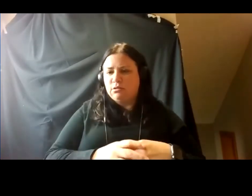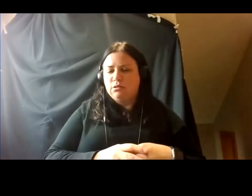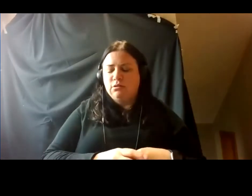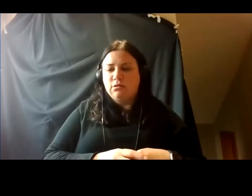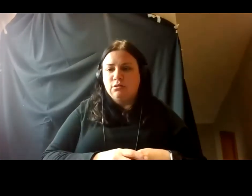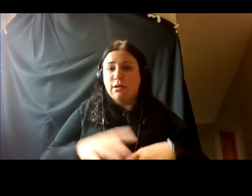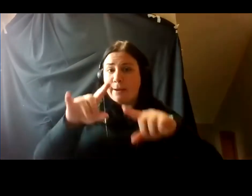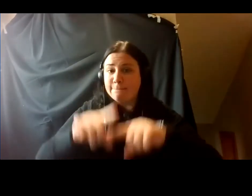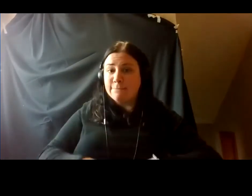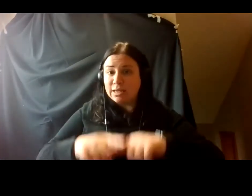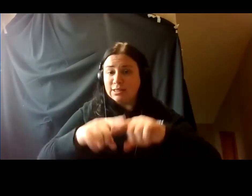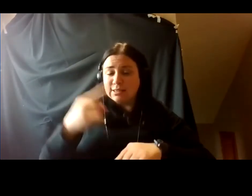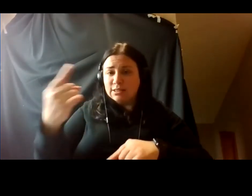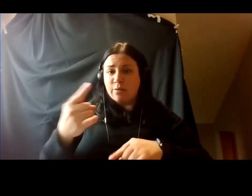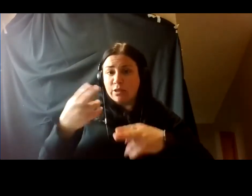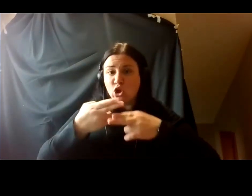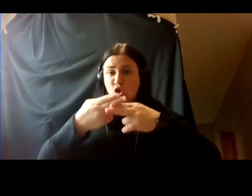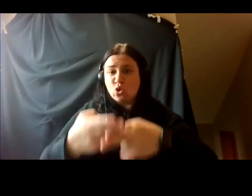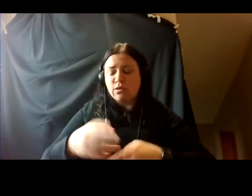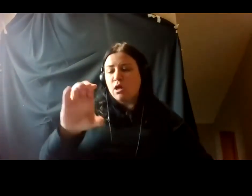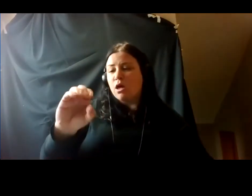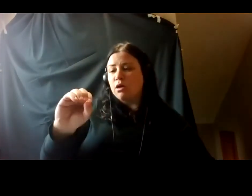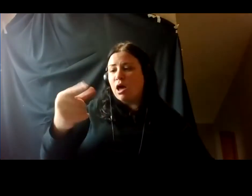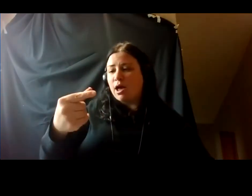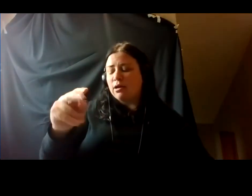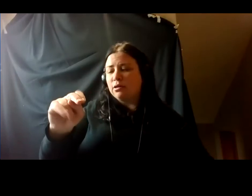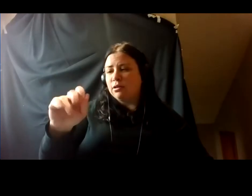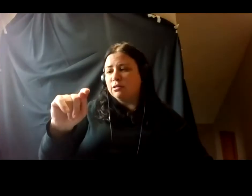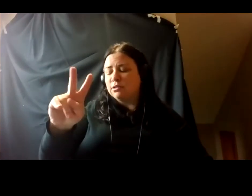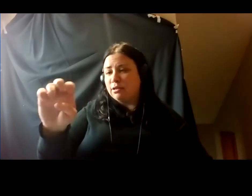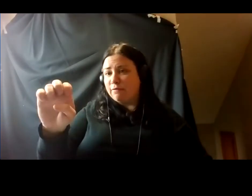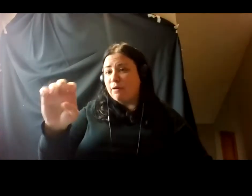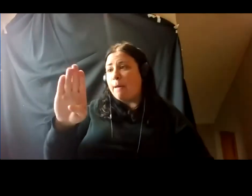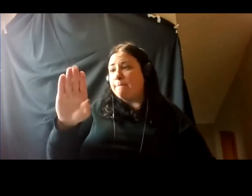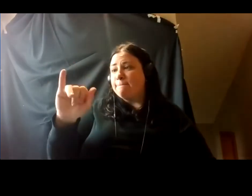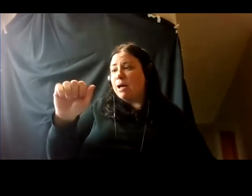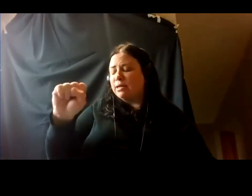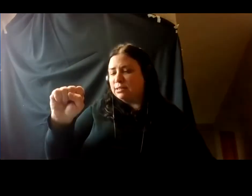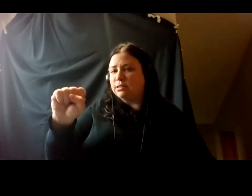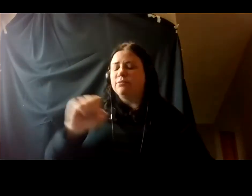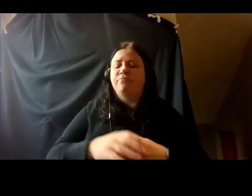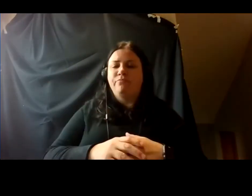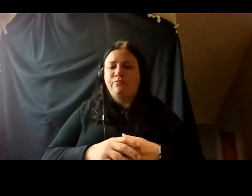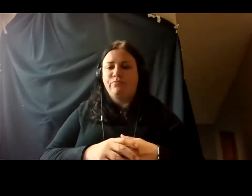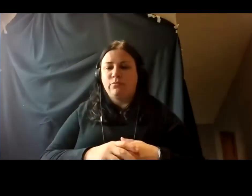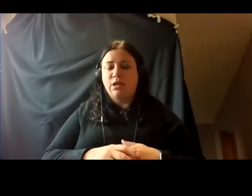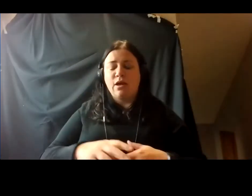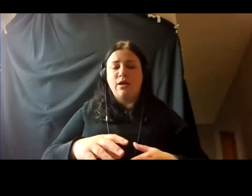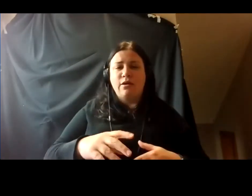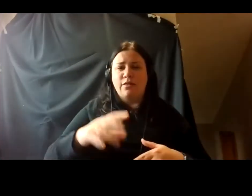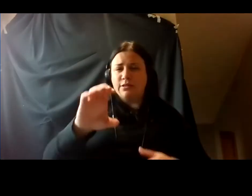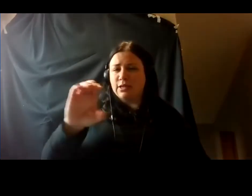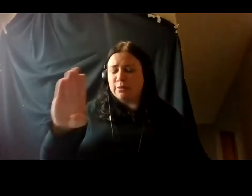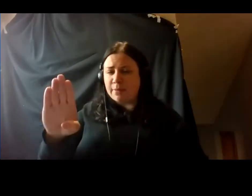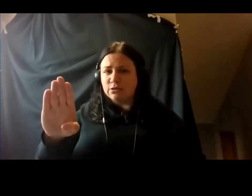It's based on something called a cognitive bias. Now, this is what Dr. Neil deGrasse Tyson refers to as a cognitive bias,